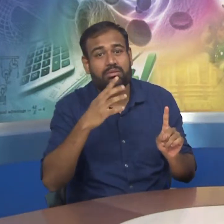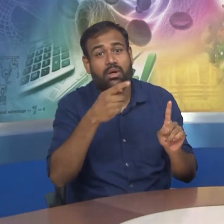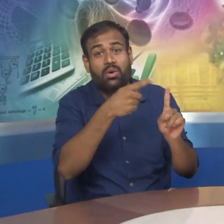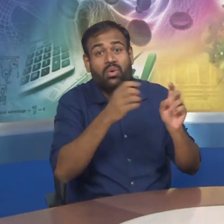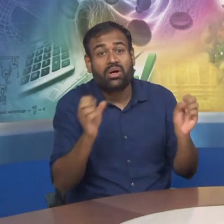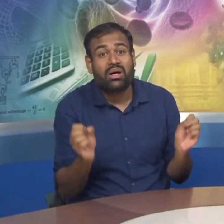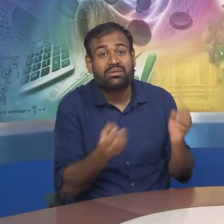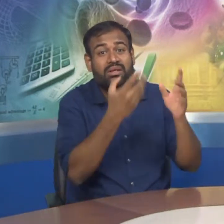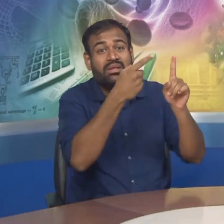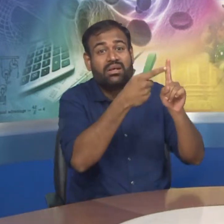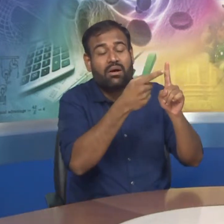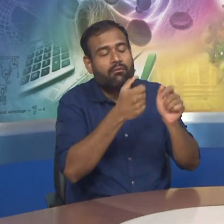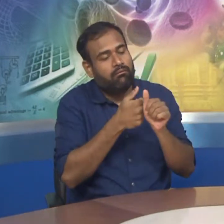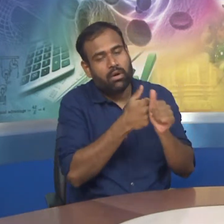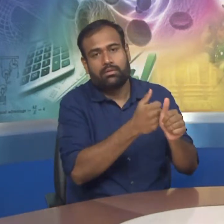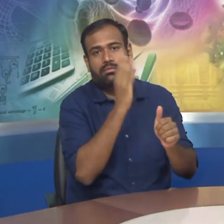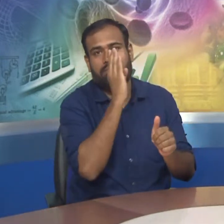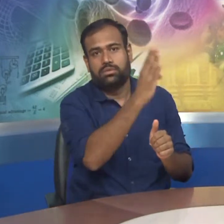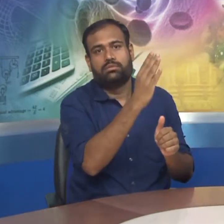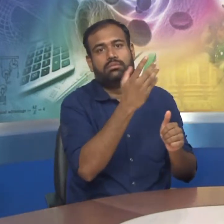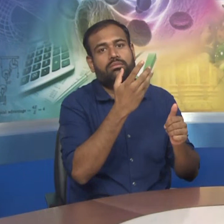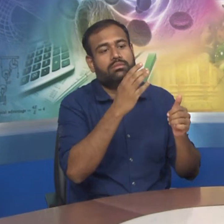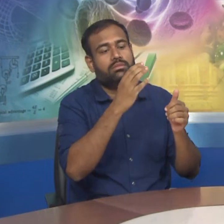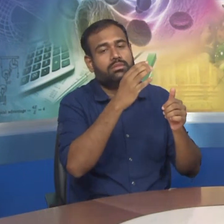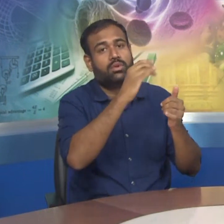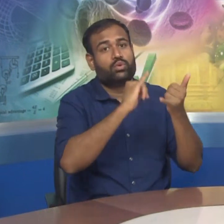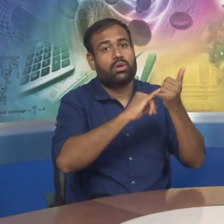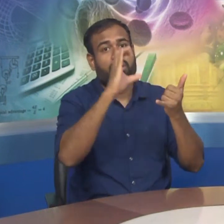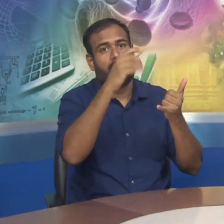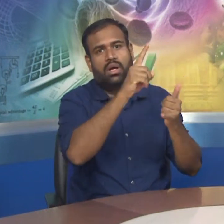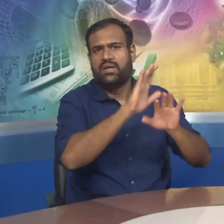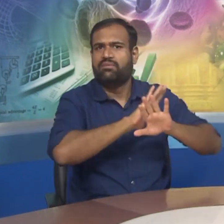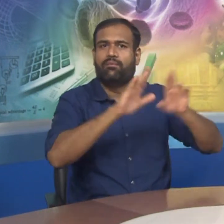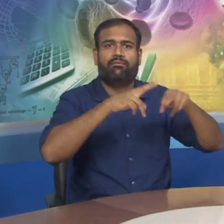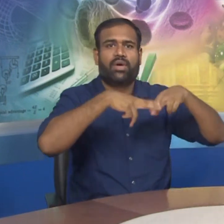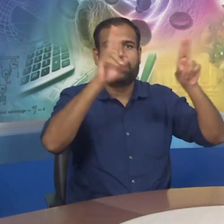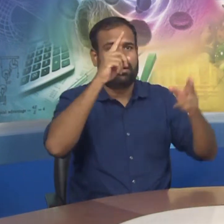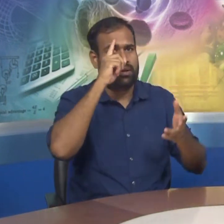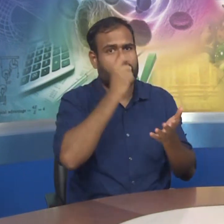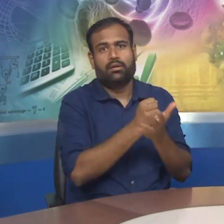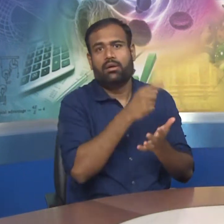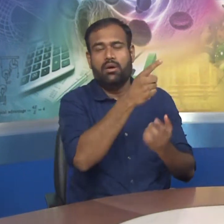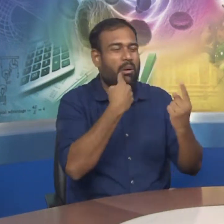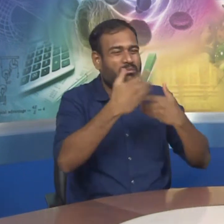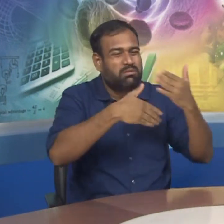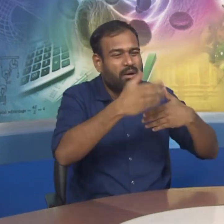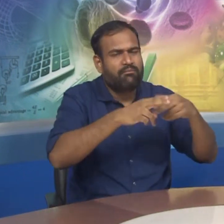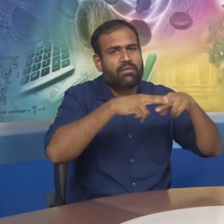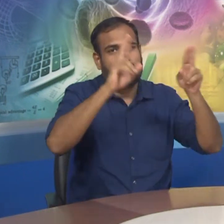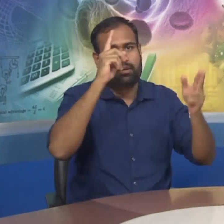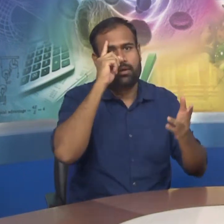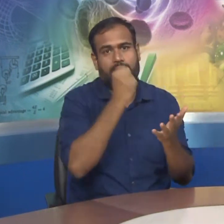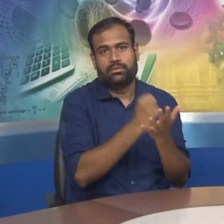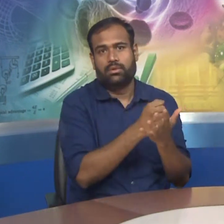The cases or disputes that come under the original jurisdictions are mentioned on the upcoming